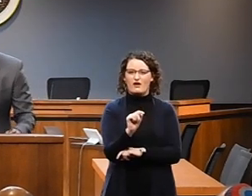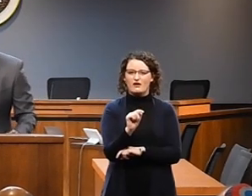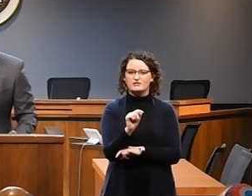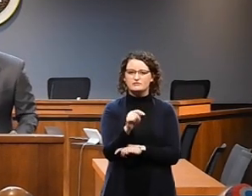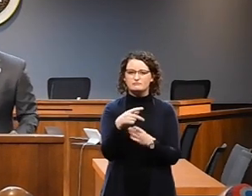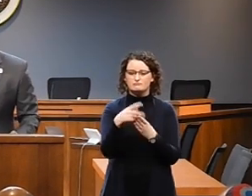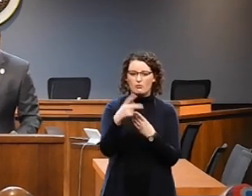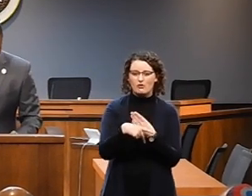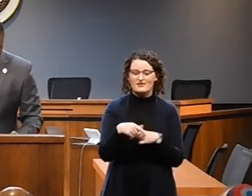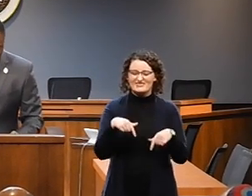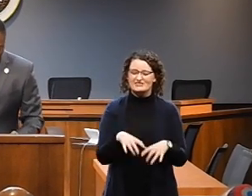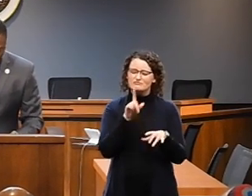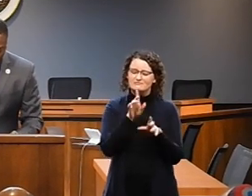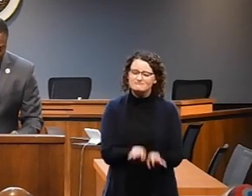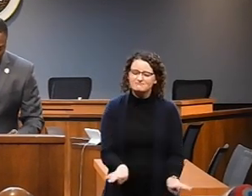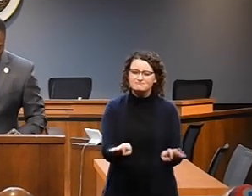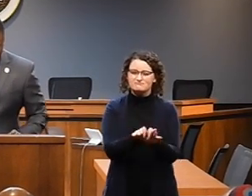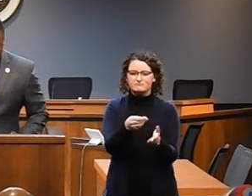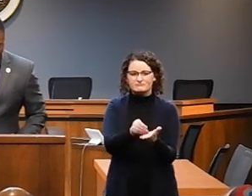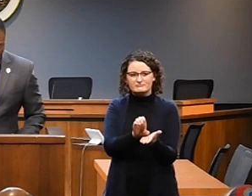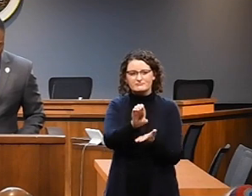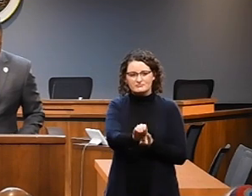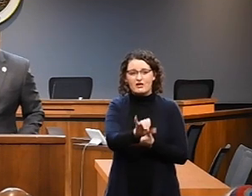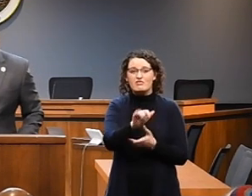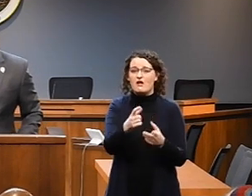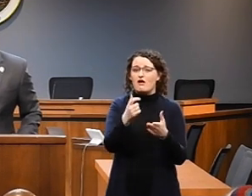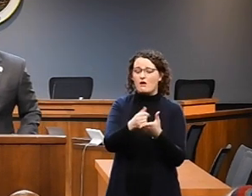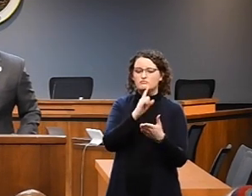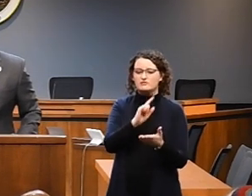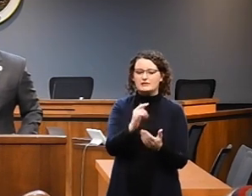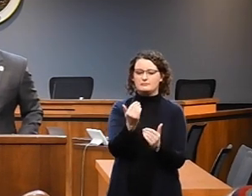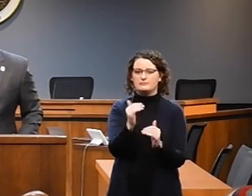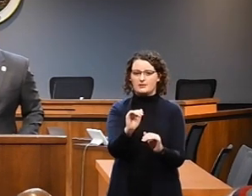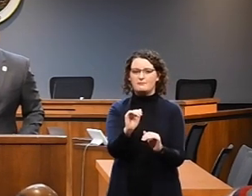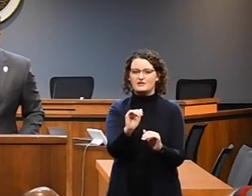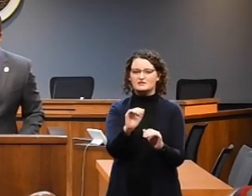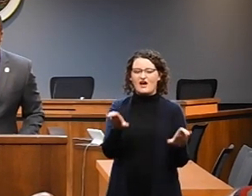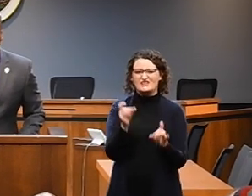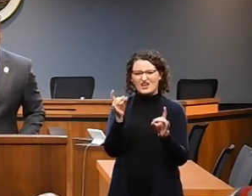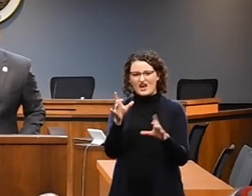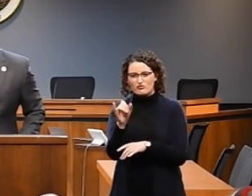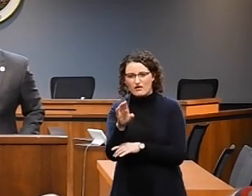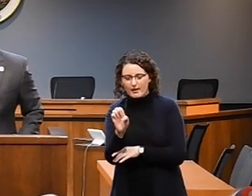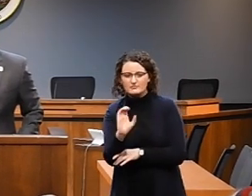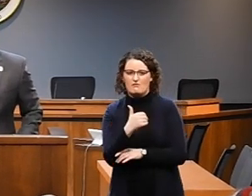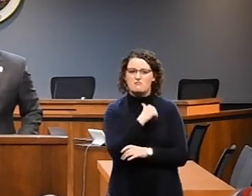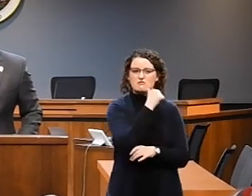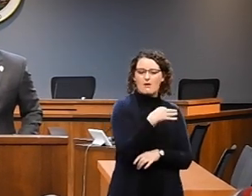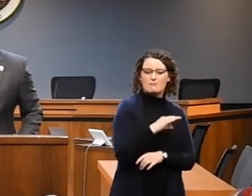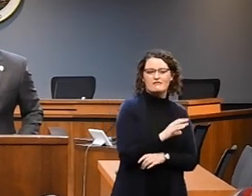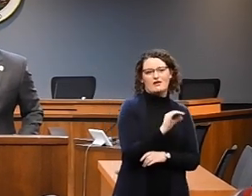vital funding helps deter potential acts of violence and hate crimes toward our nonprofits and houses of